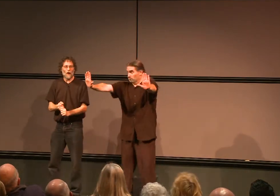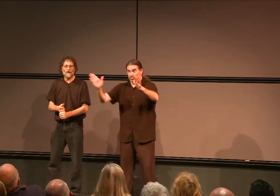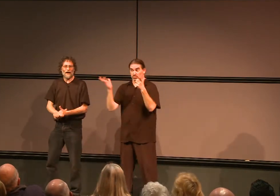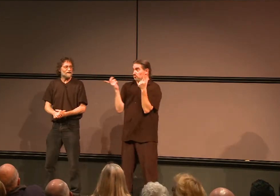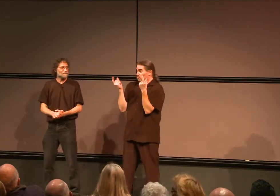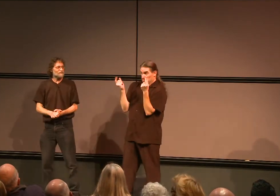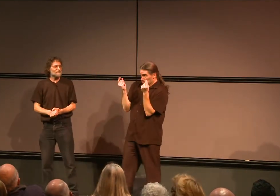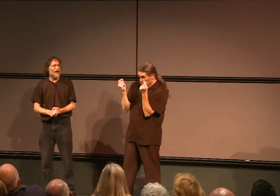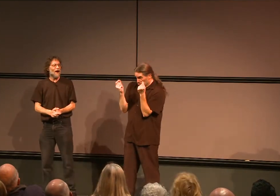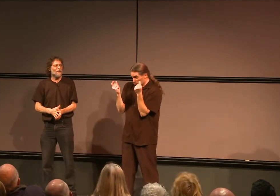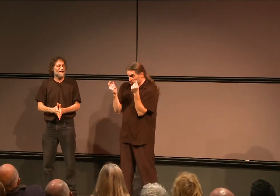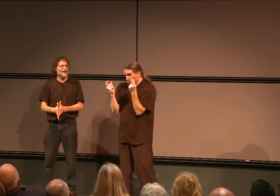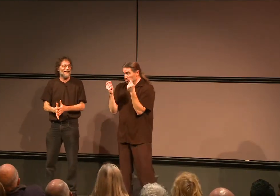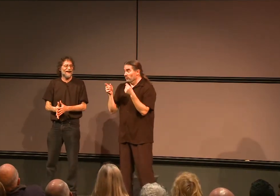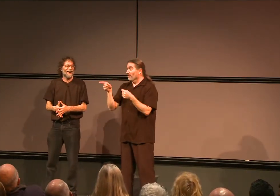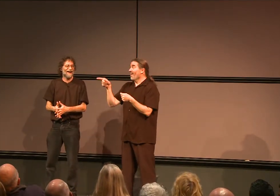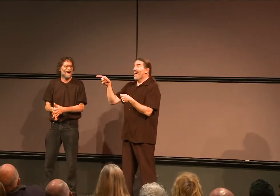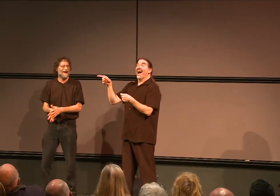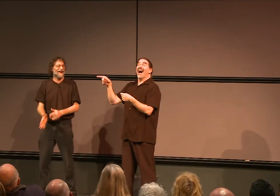Okay, now,